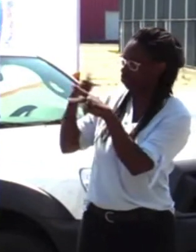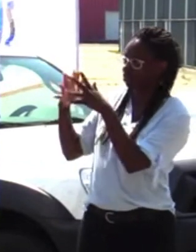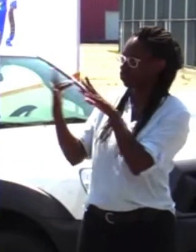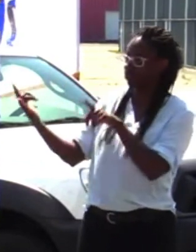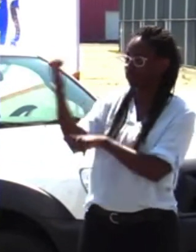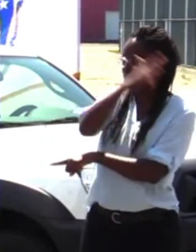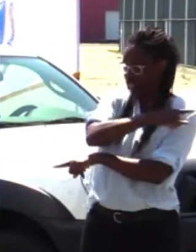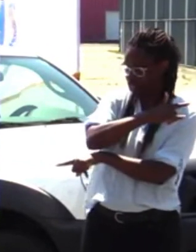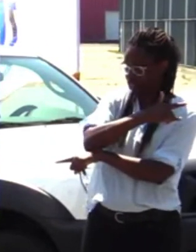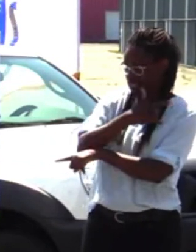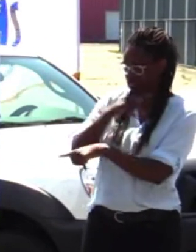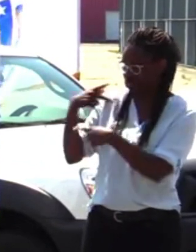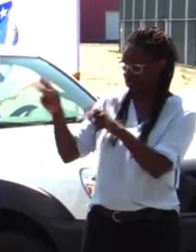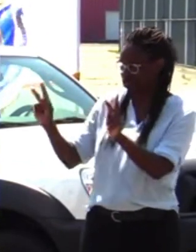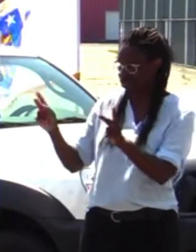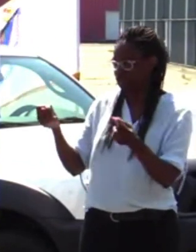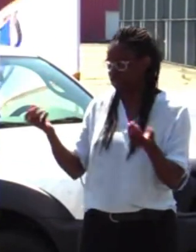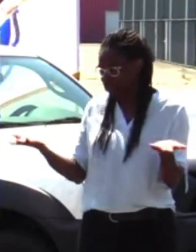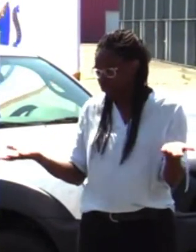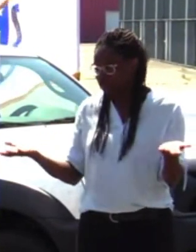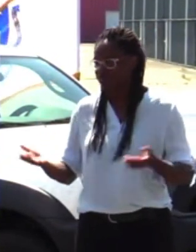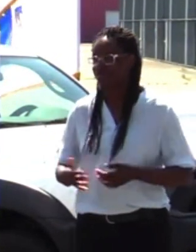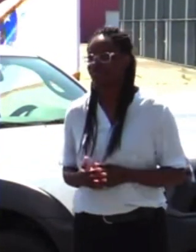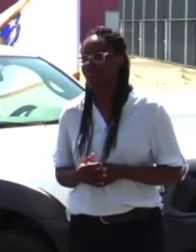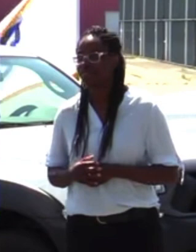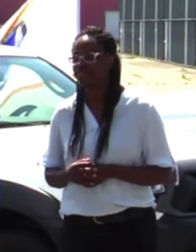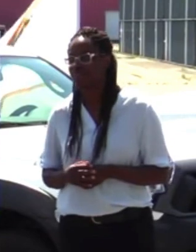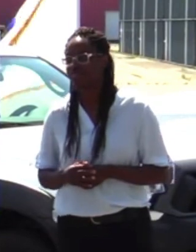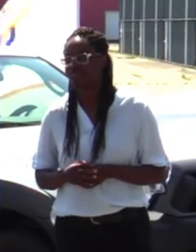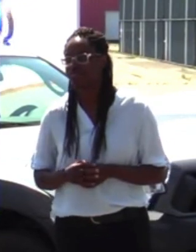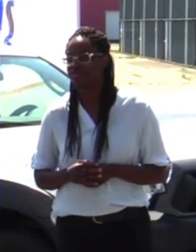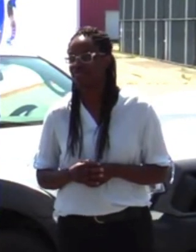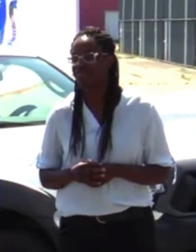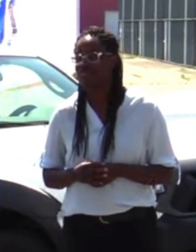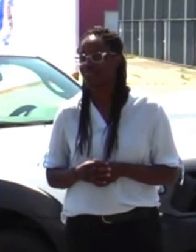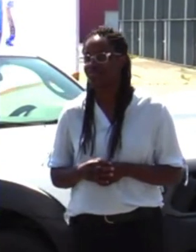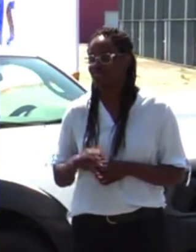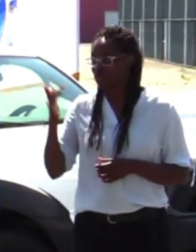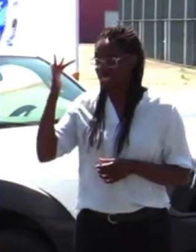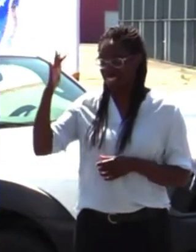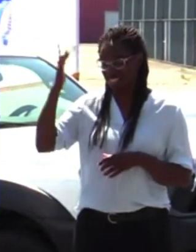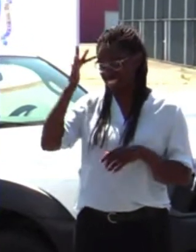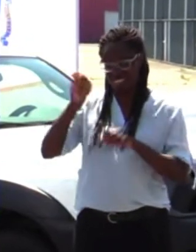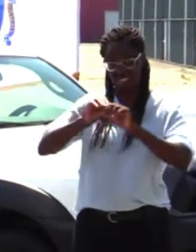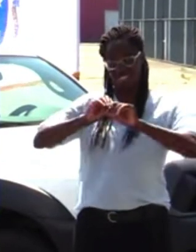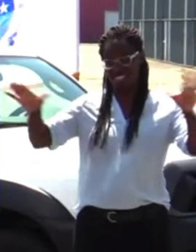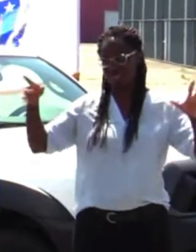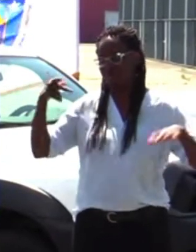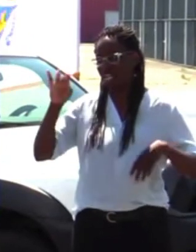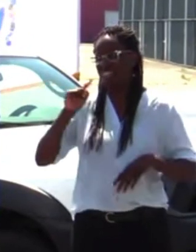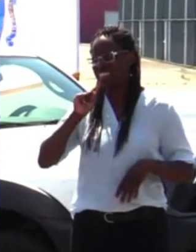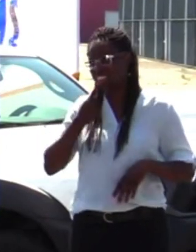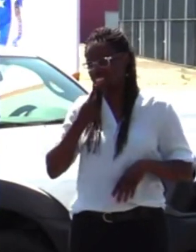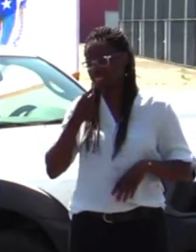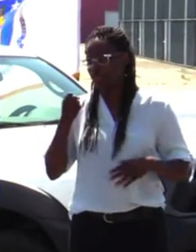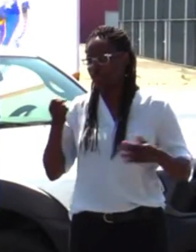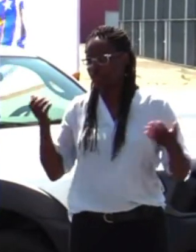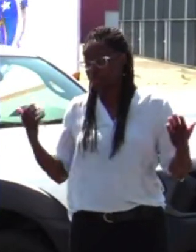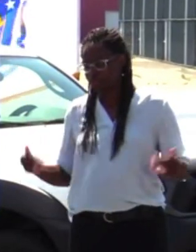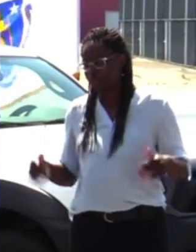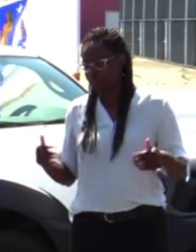around the pandemic has created a continually changing sense about